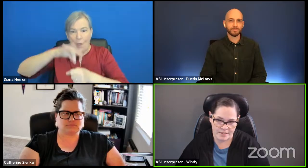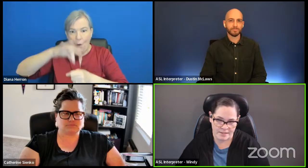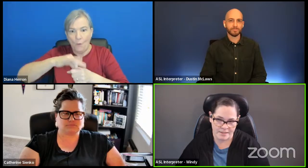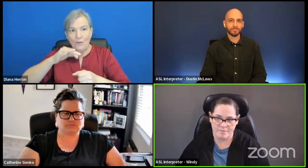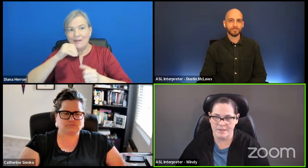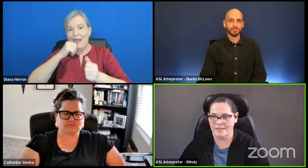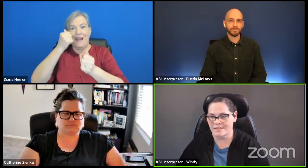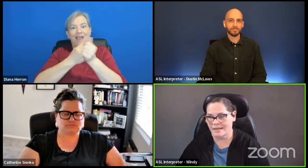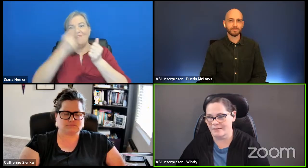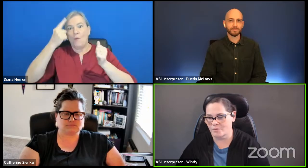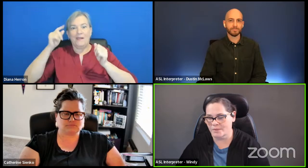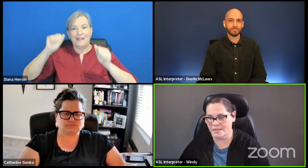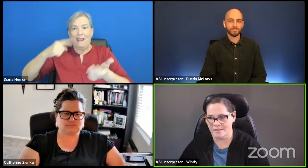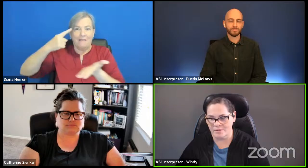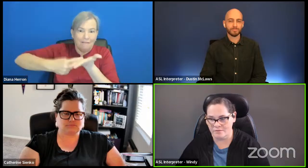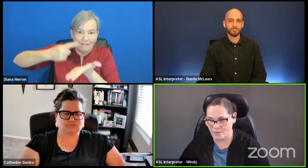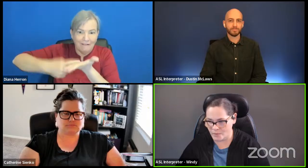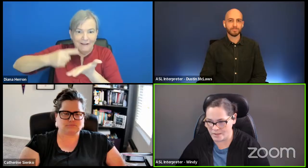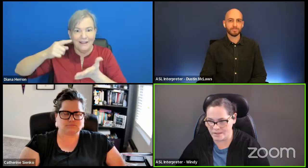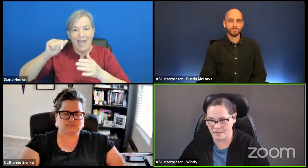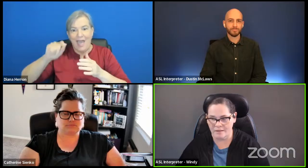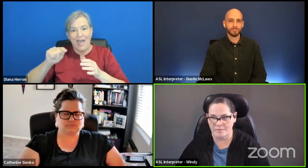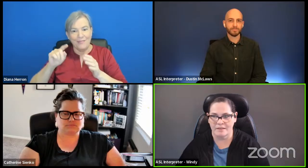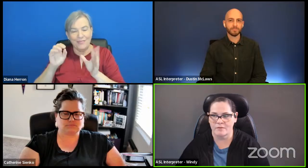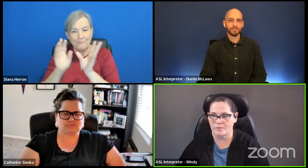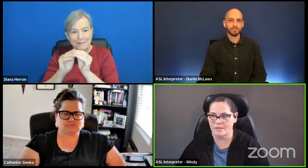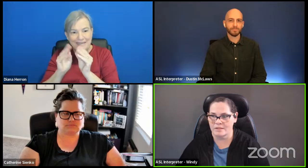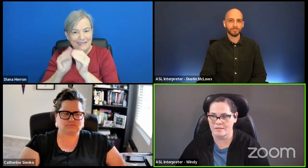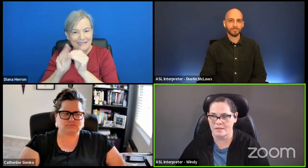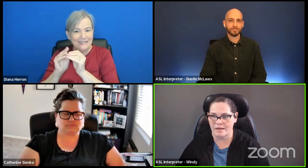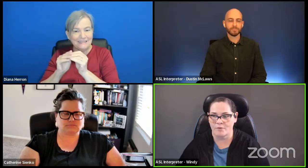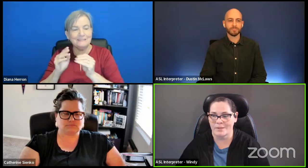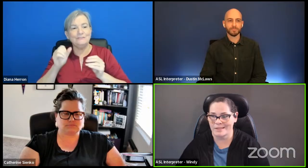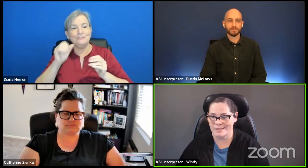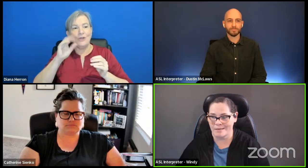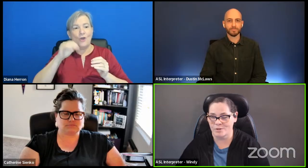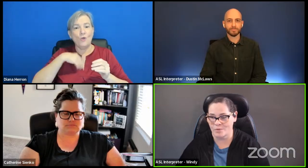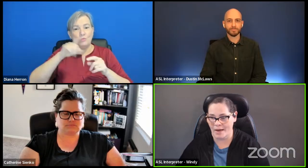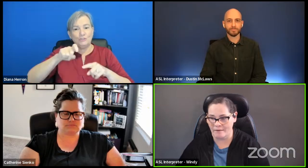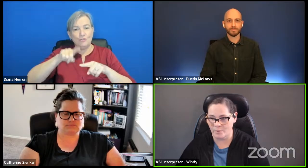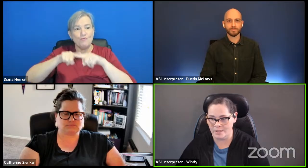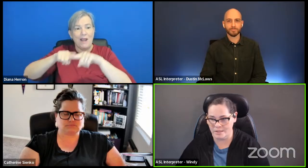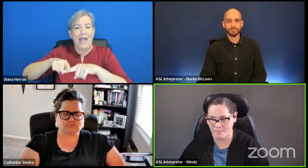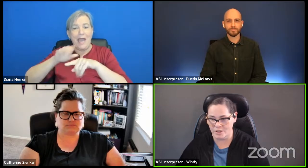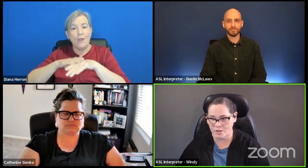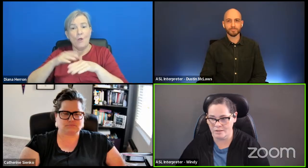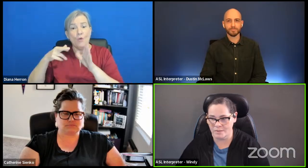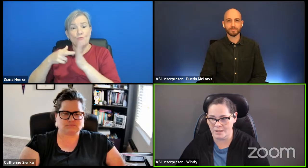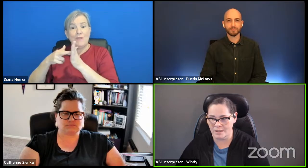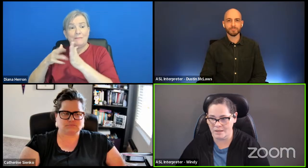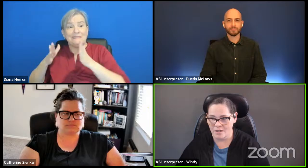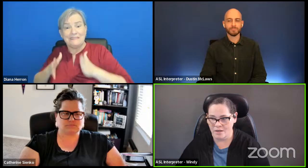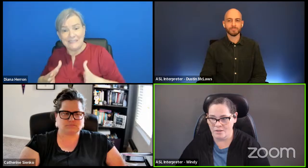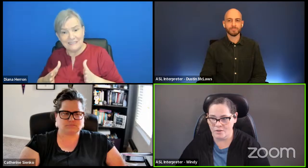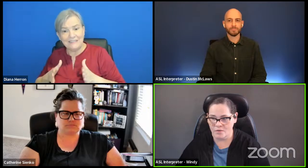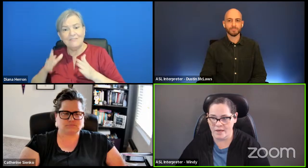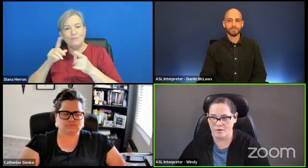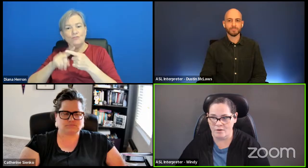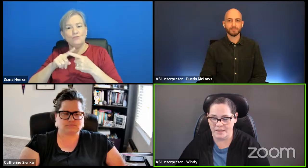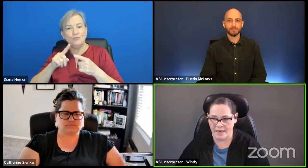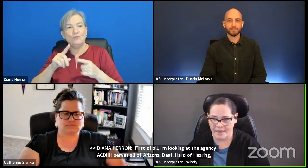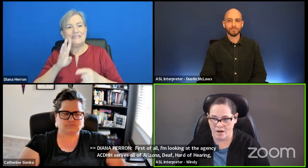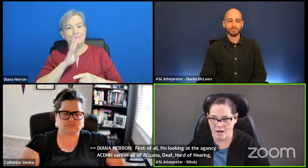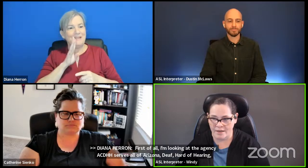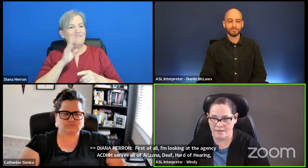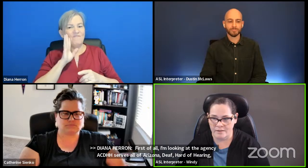those different voices? Because not everybody is able to vote. Not everybody is able to have participation in the meeting. So